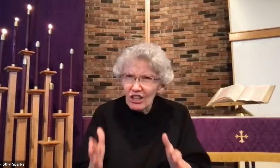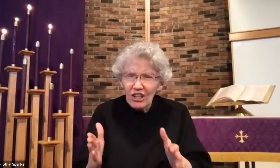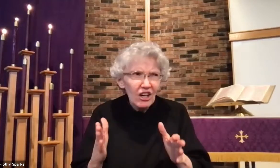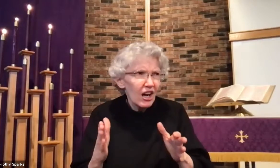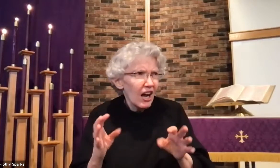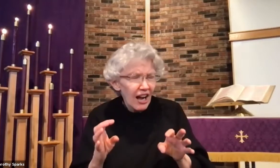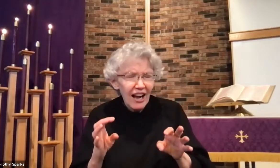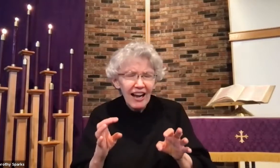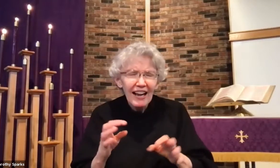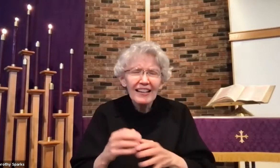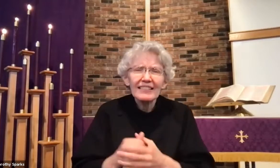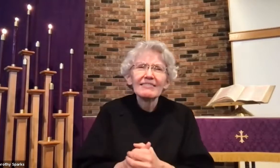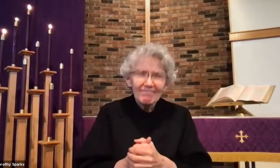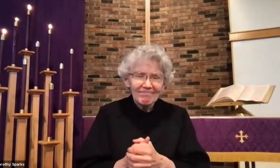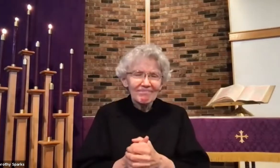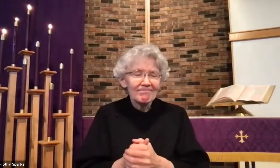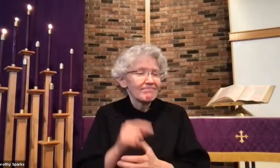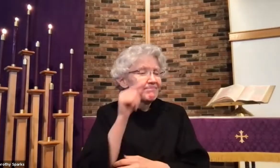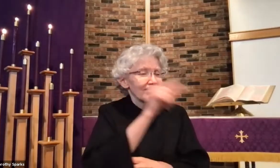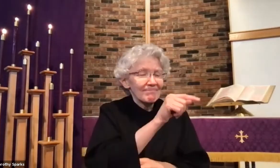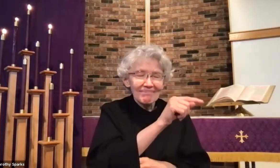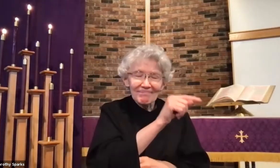They began to complain.